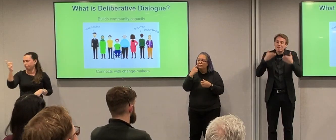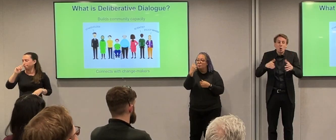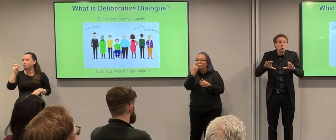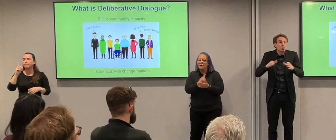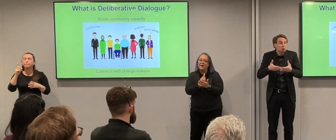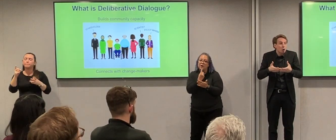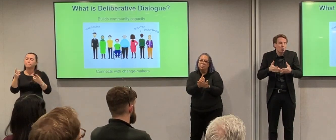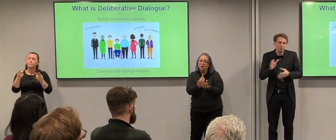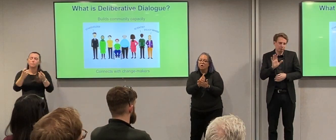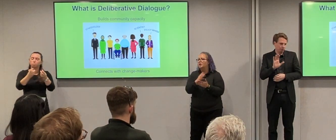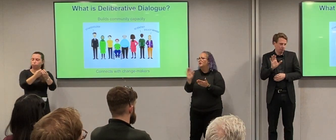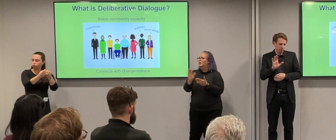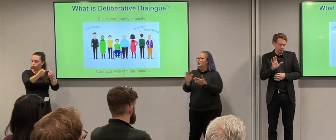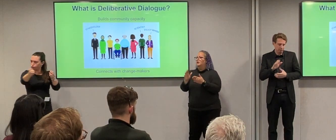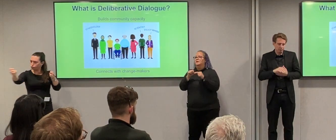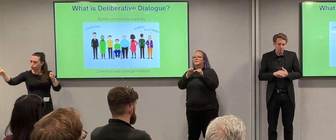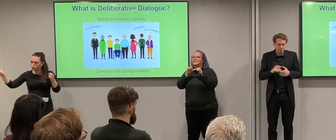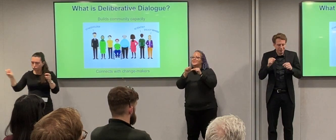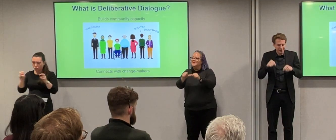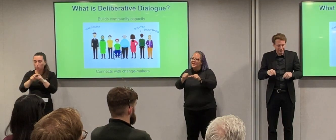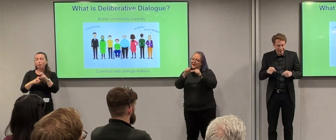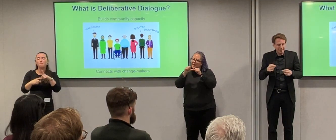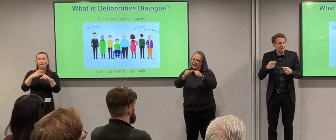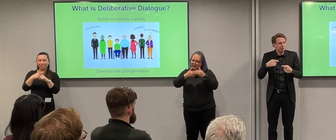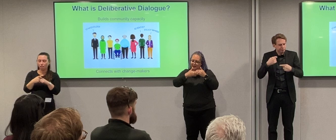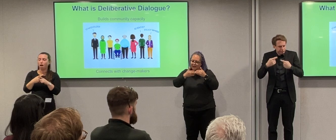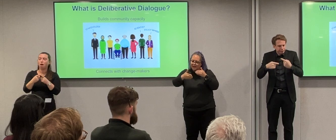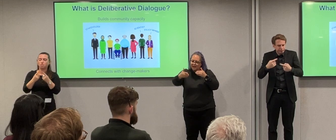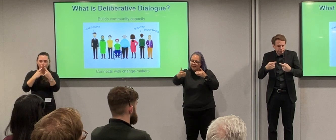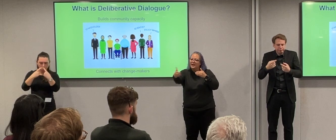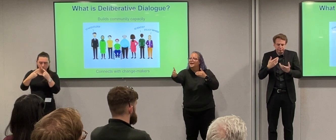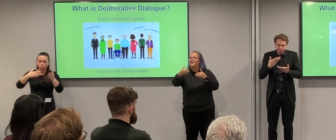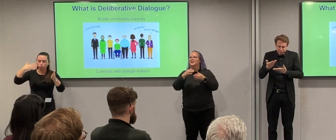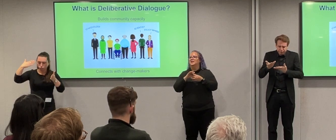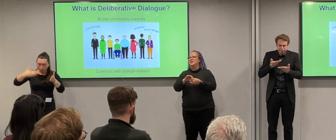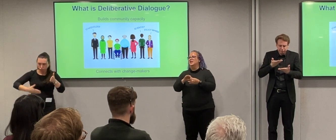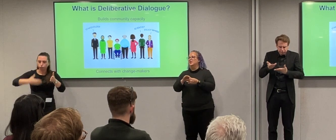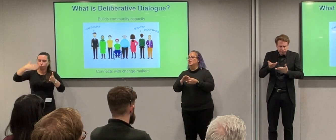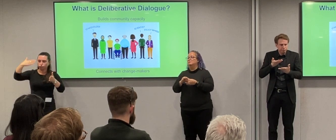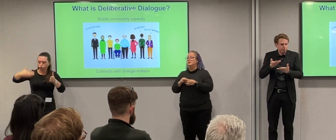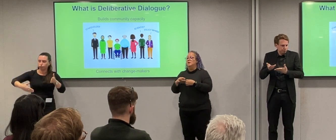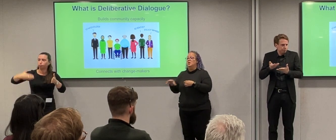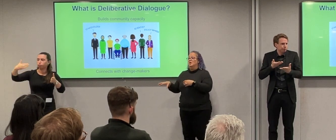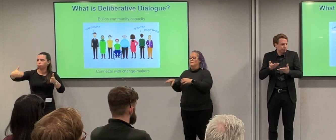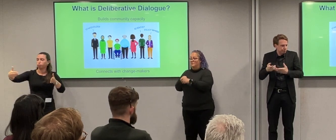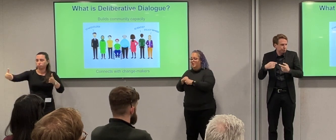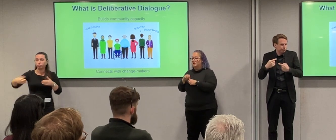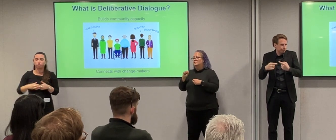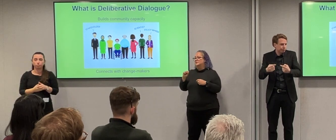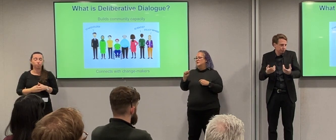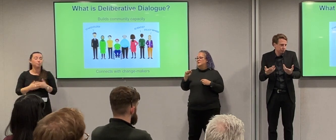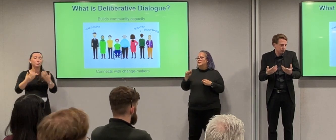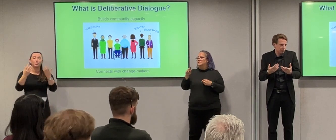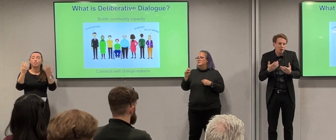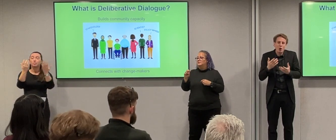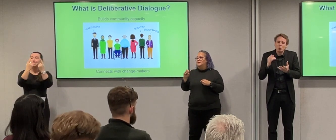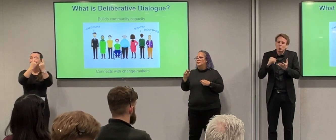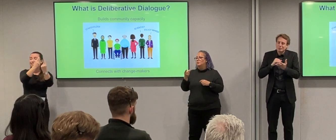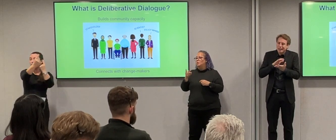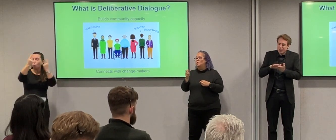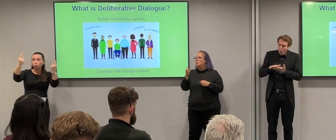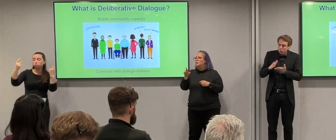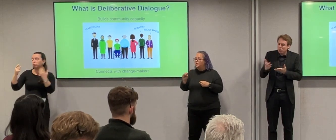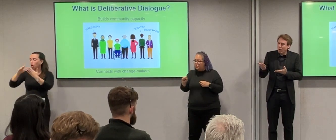It's about a sustained engagement that involves first stakeholders and the community coming together to learn about the